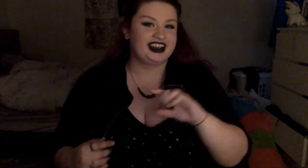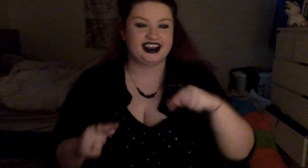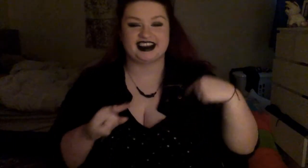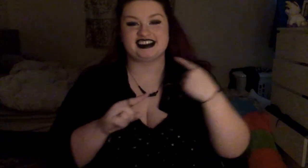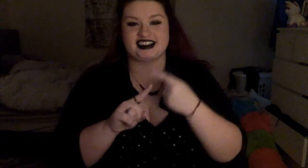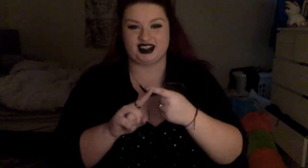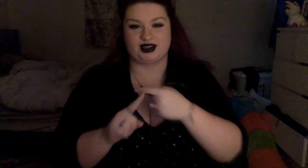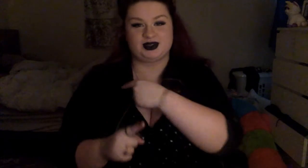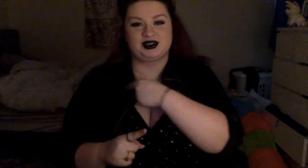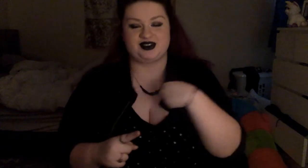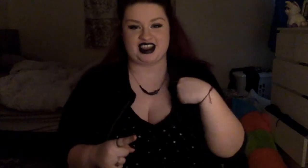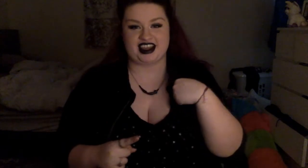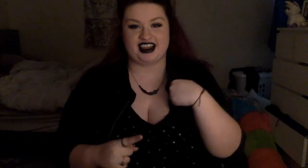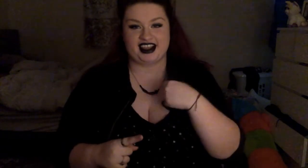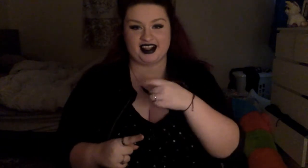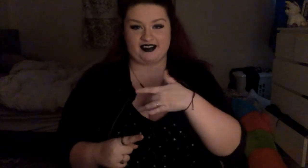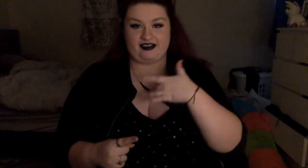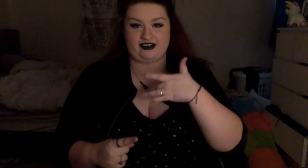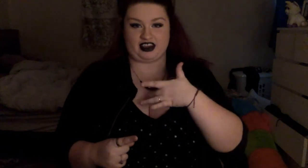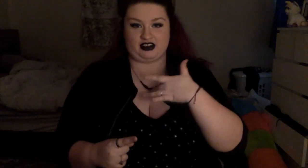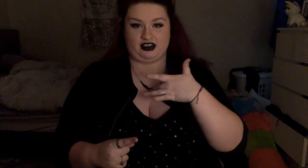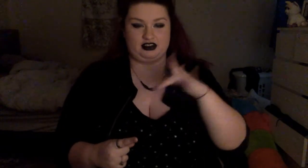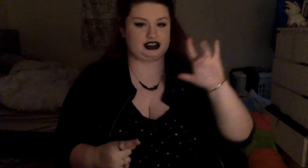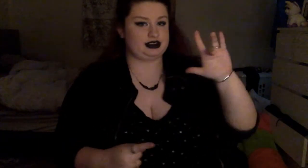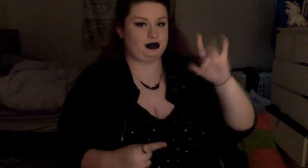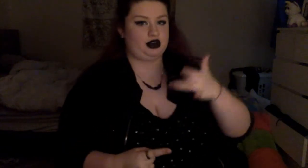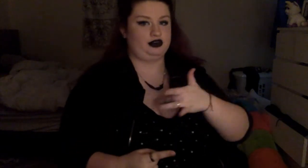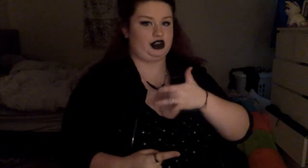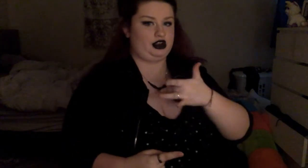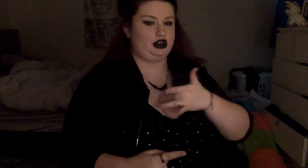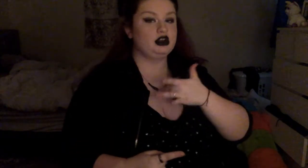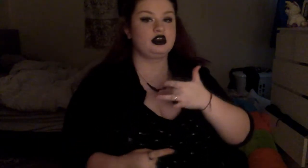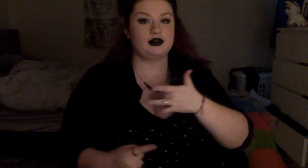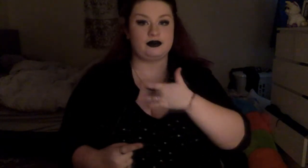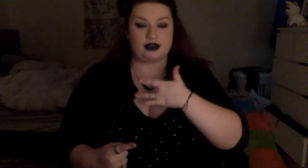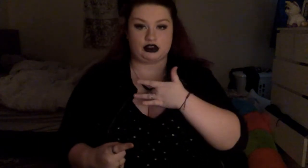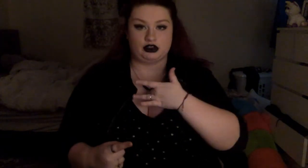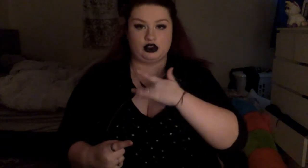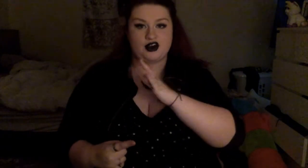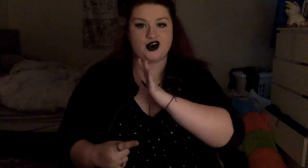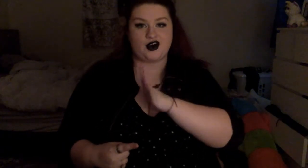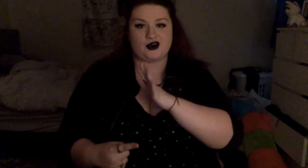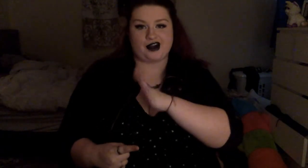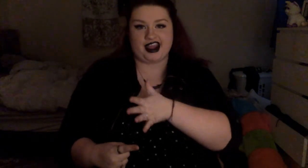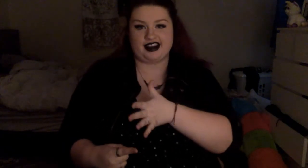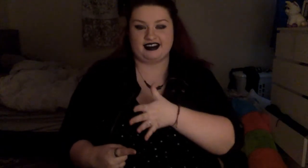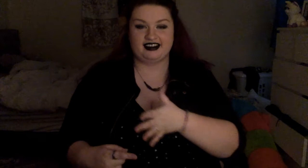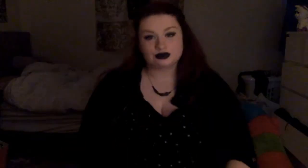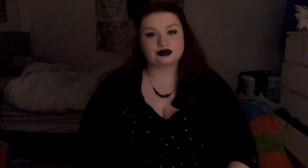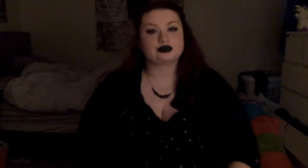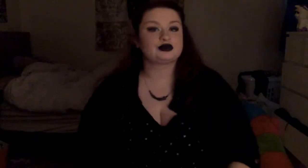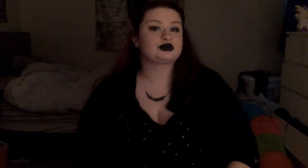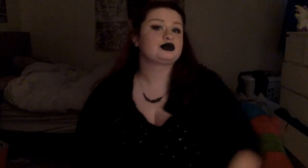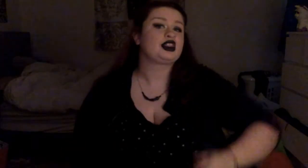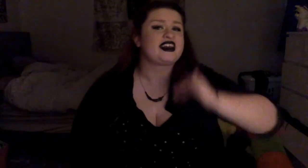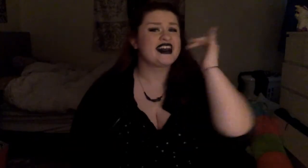alright. Until we feel, that's a middle finger, feel alright.